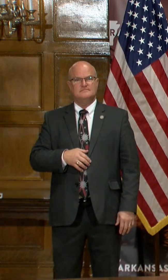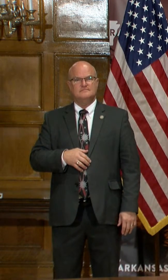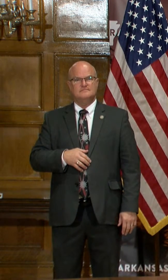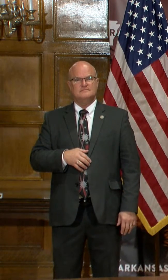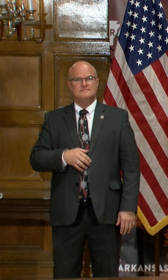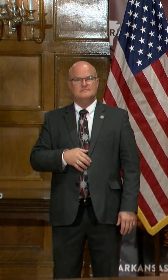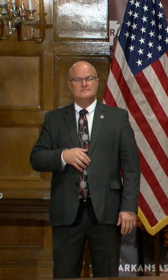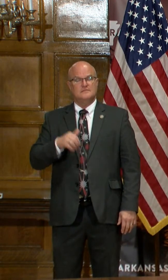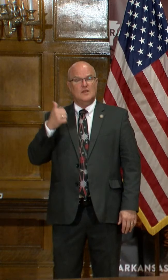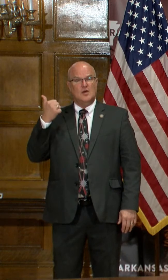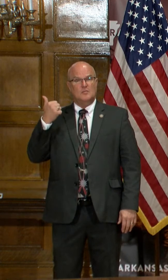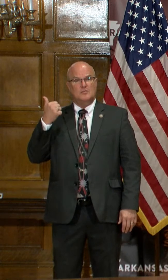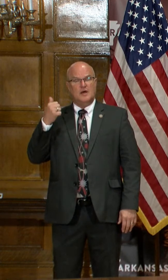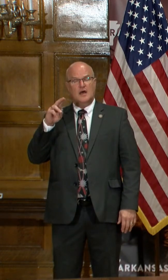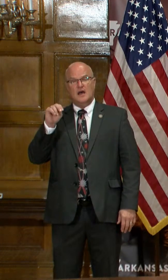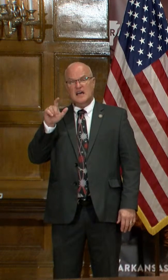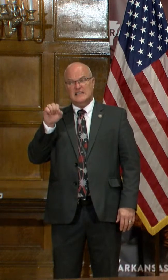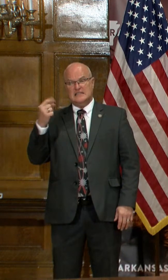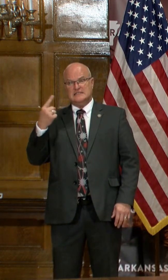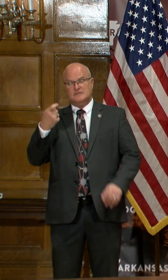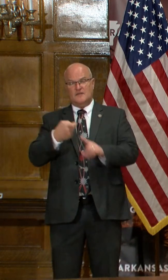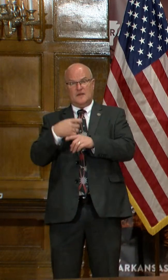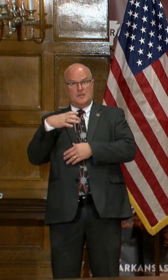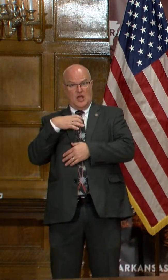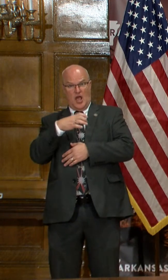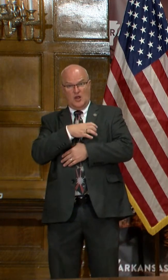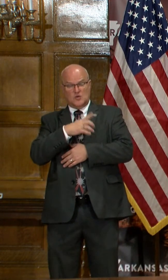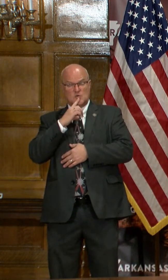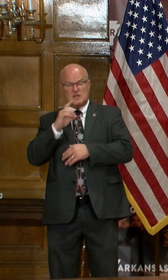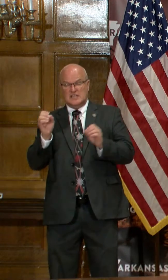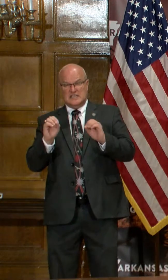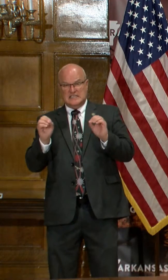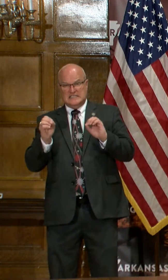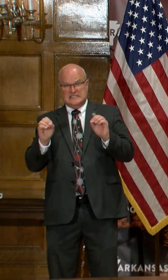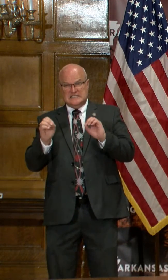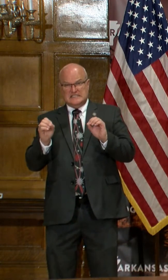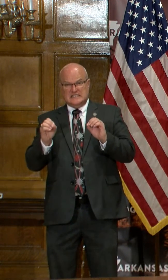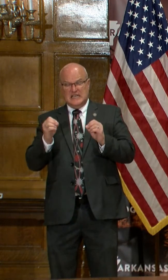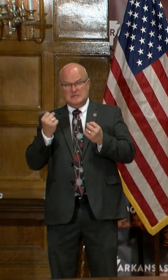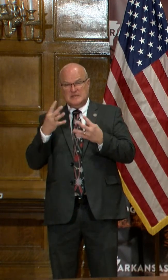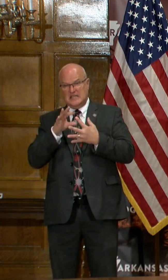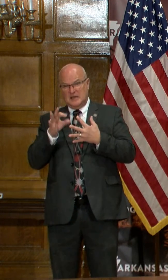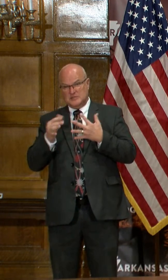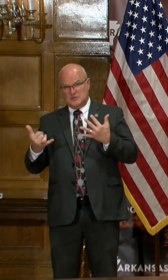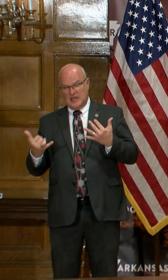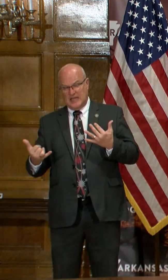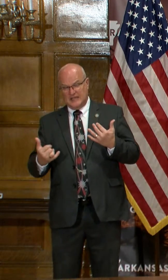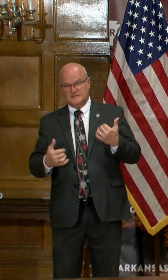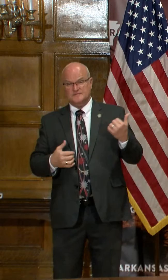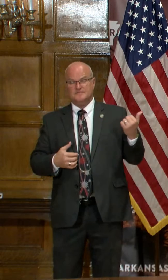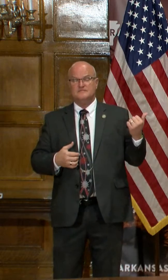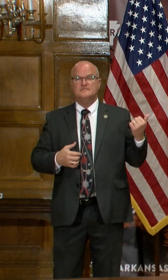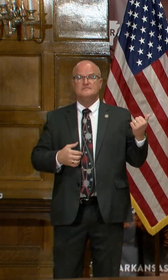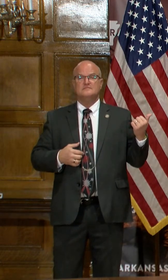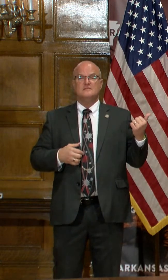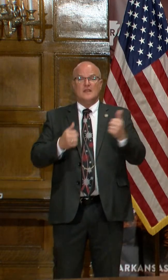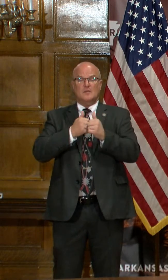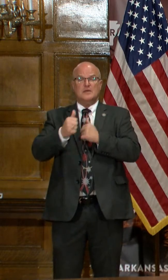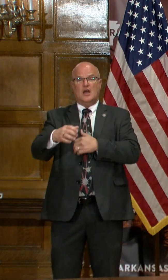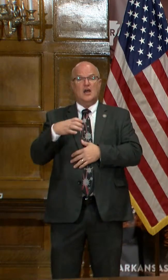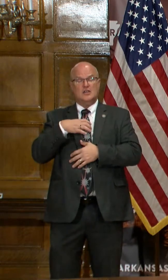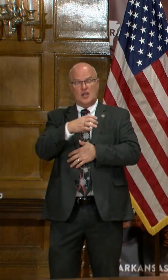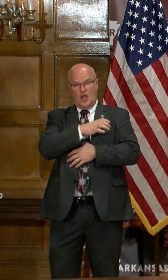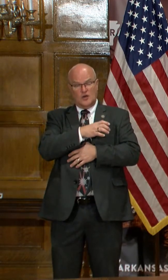But odds are that unless there's something from Congress, there's really not many options. Beyond